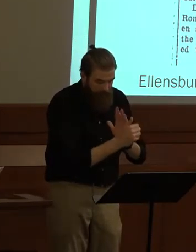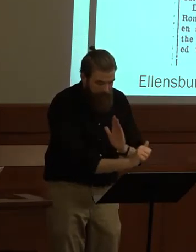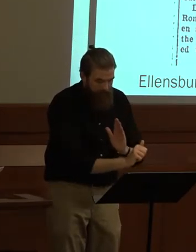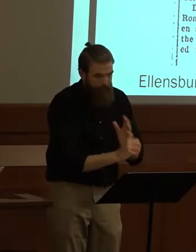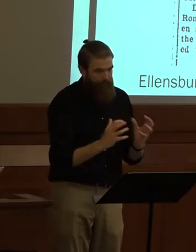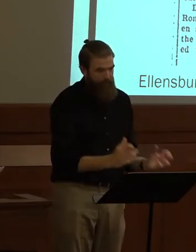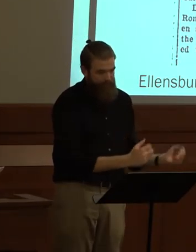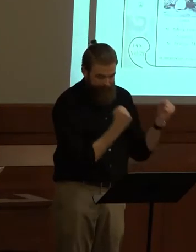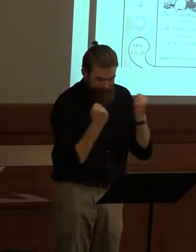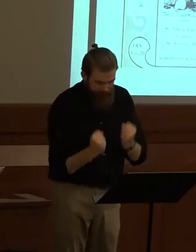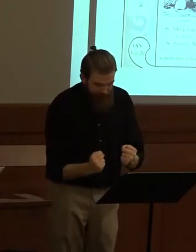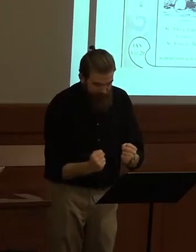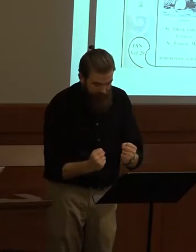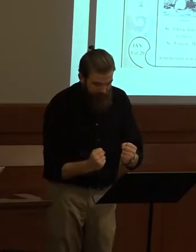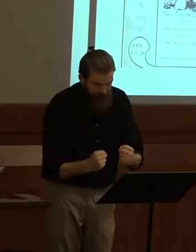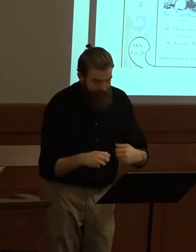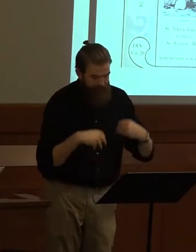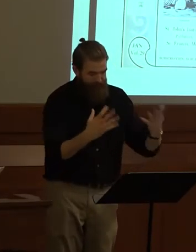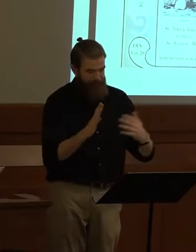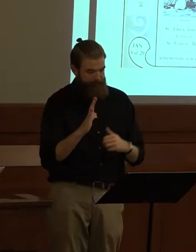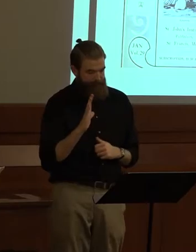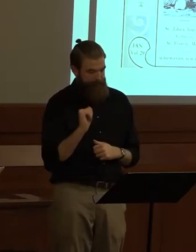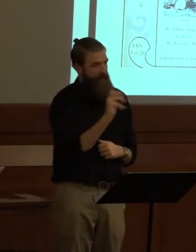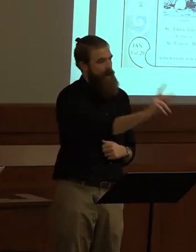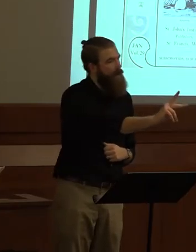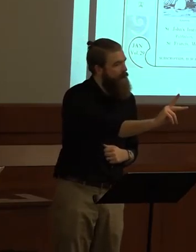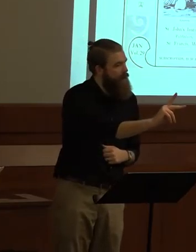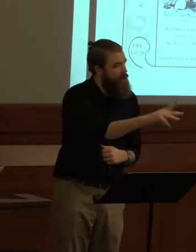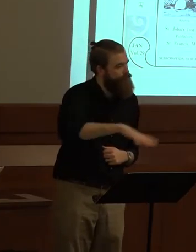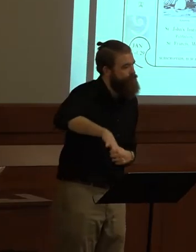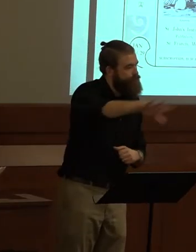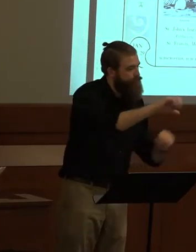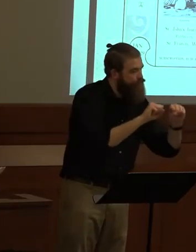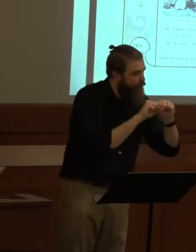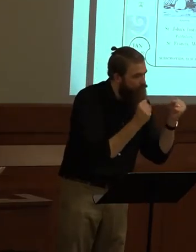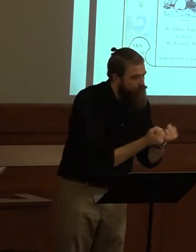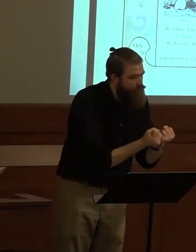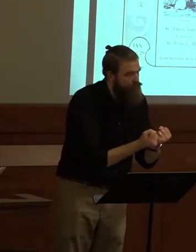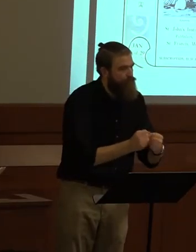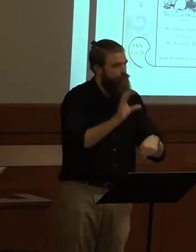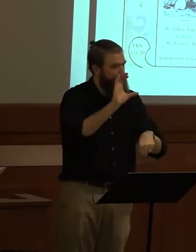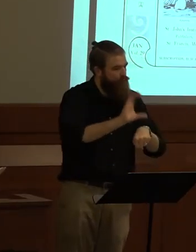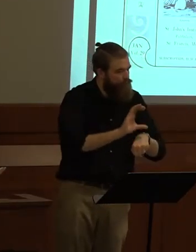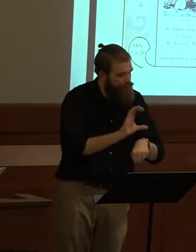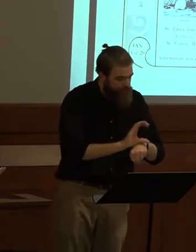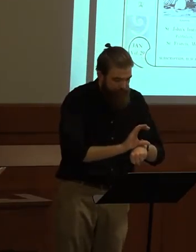Washington State. And here's one in Our Young People, which is a